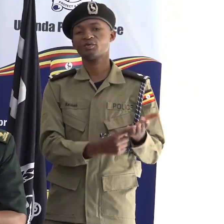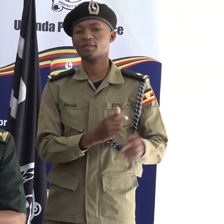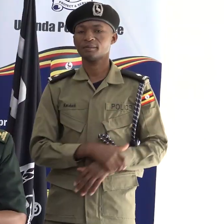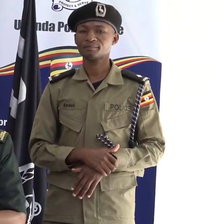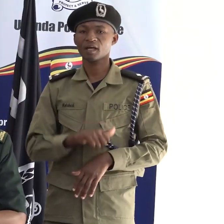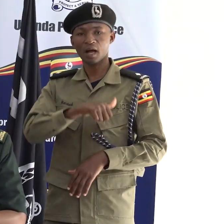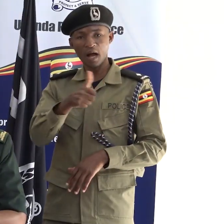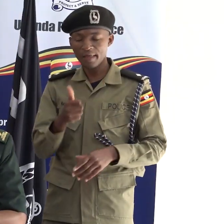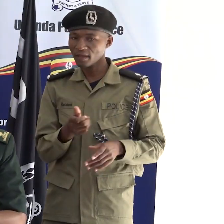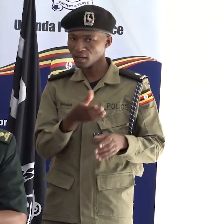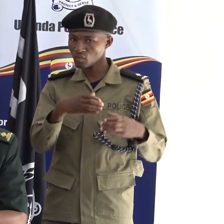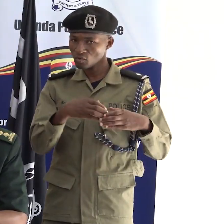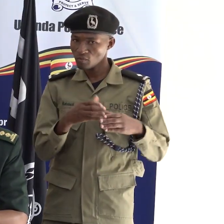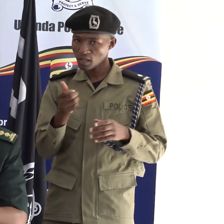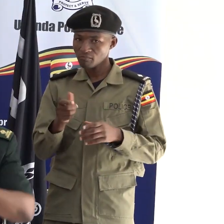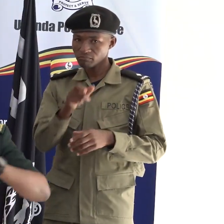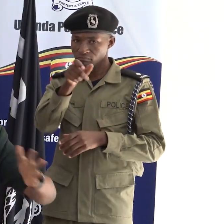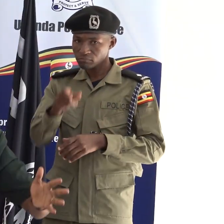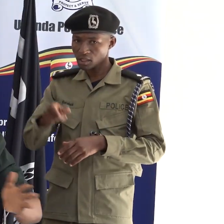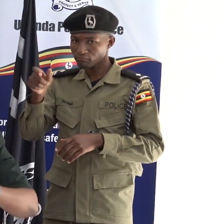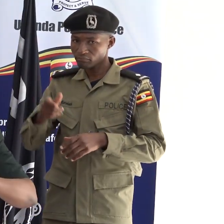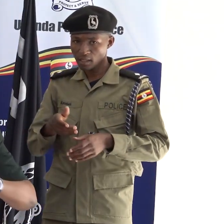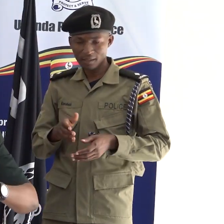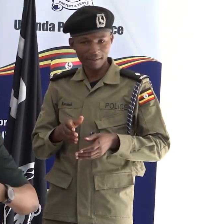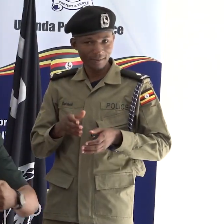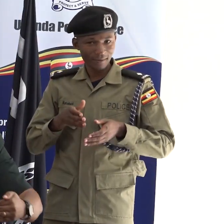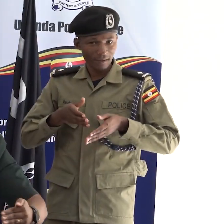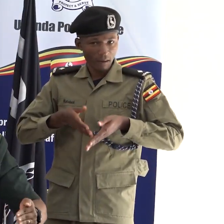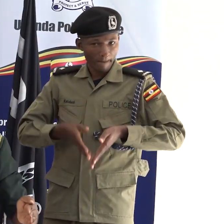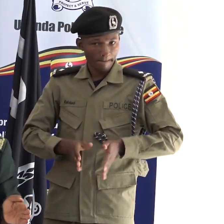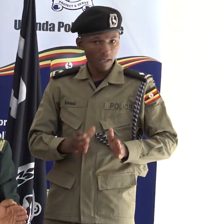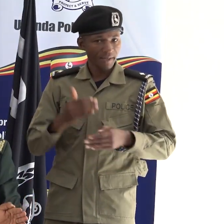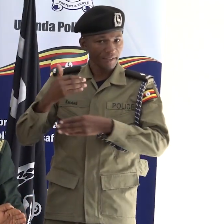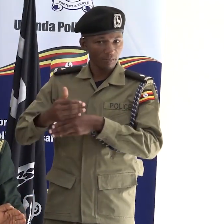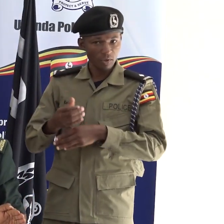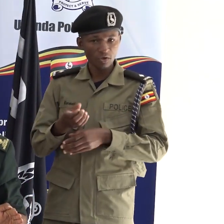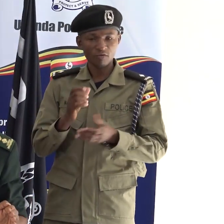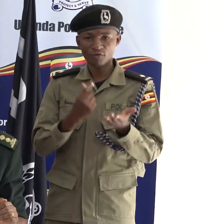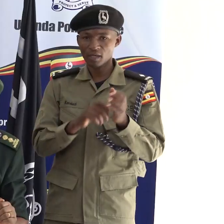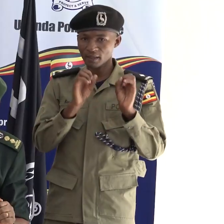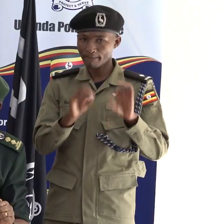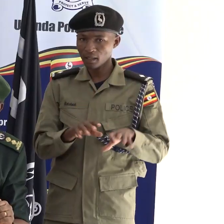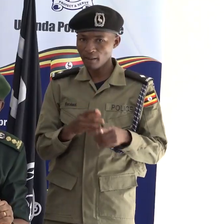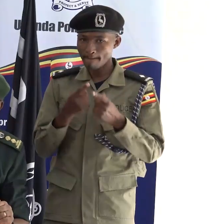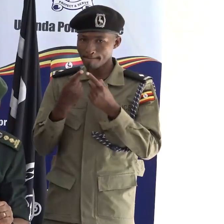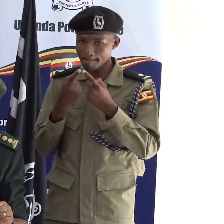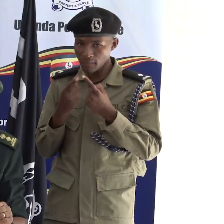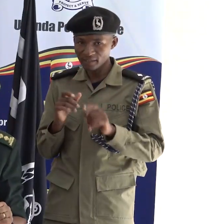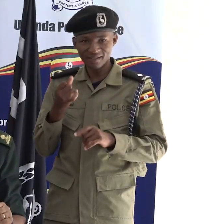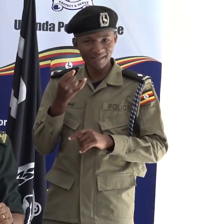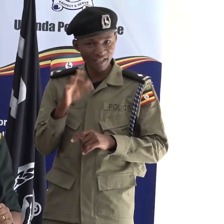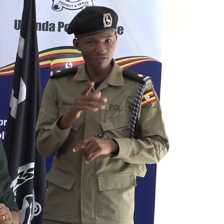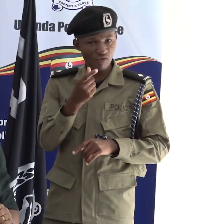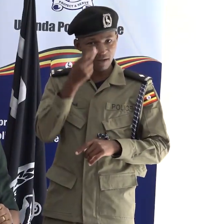We also have individuals may not be born necessarily within the borders of Uganda, but for as long as one of